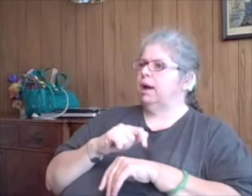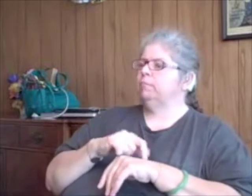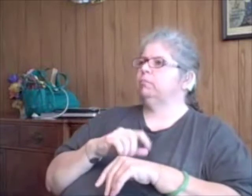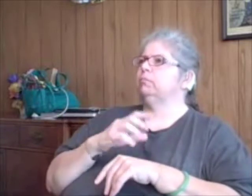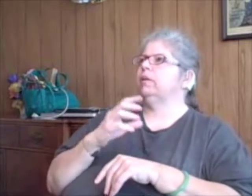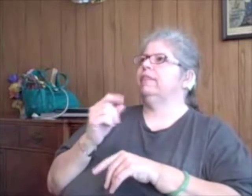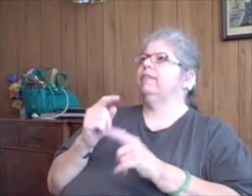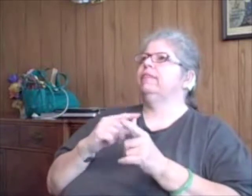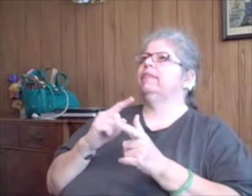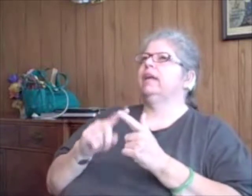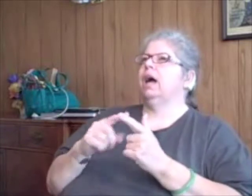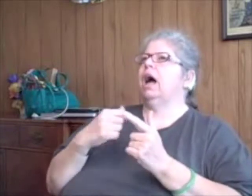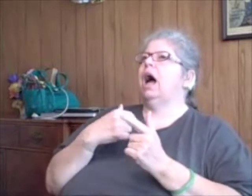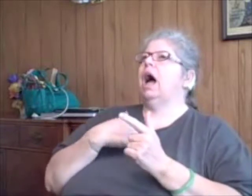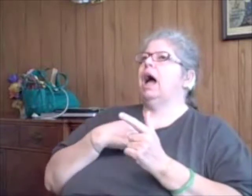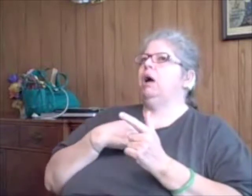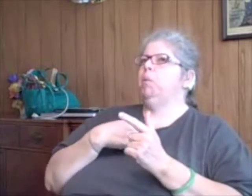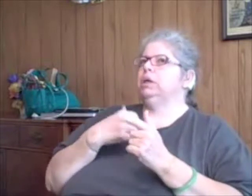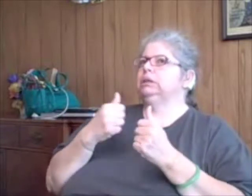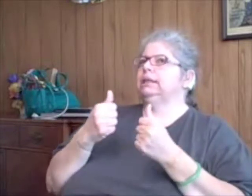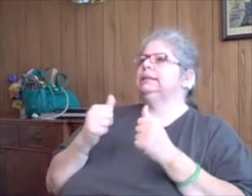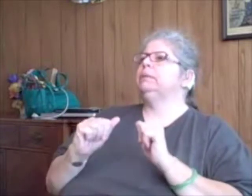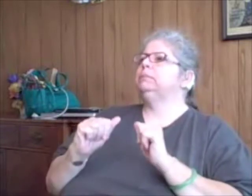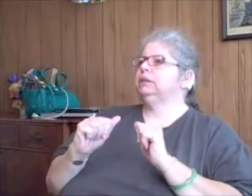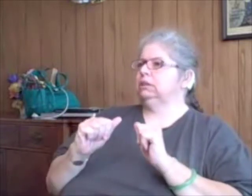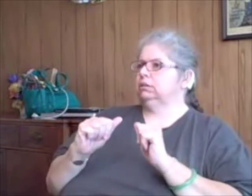It was right around that time anyway.